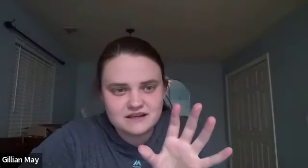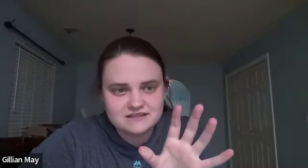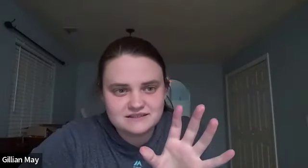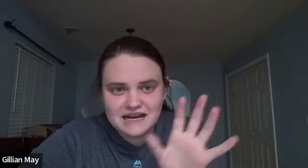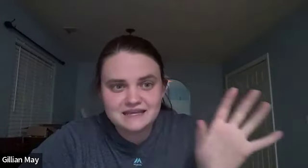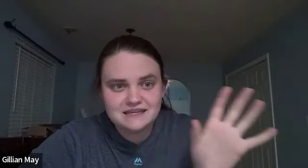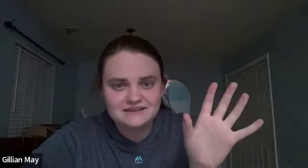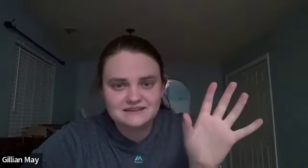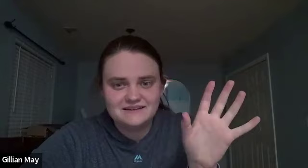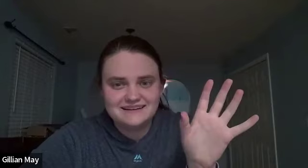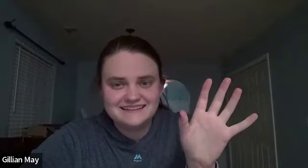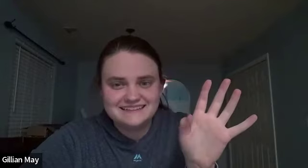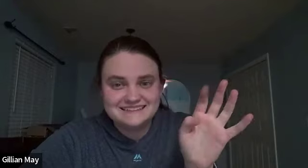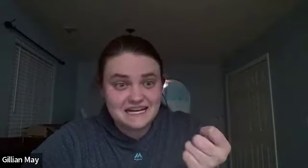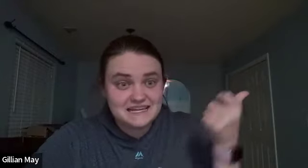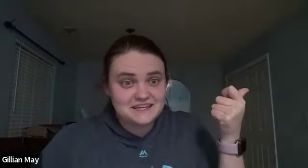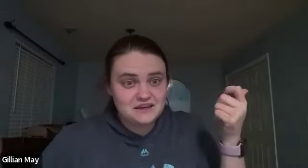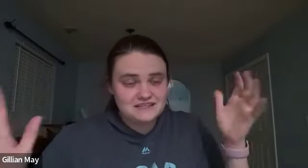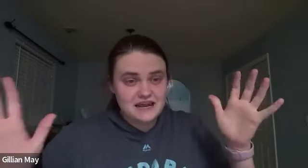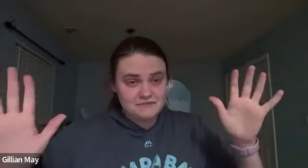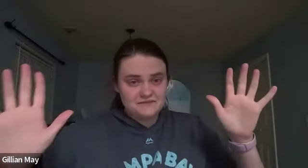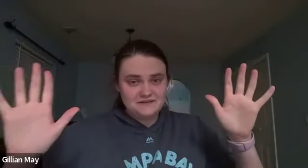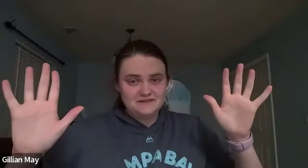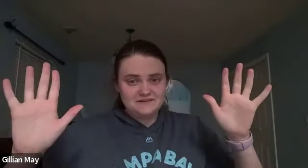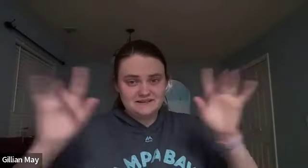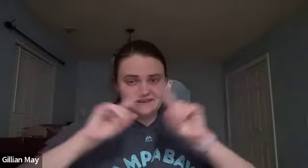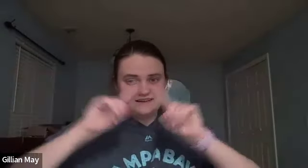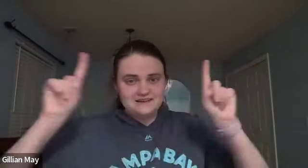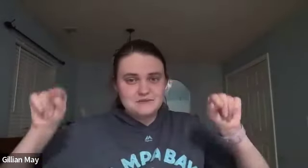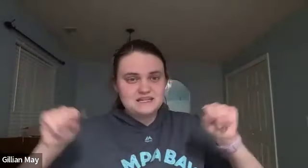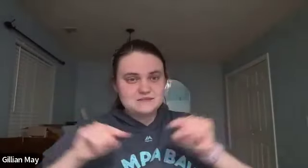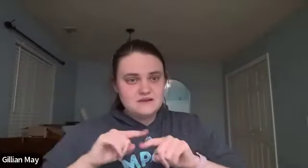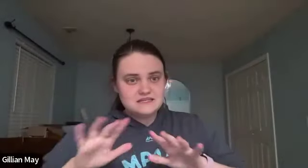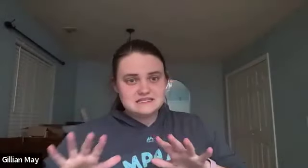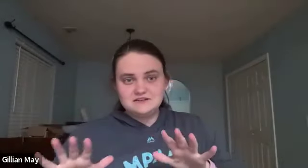ask. Oh, no. Okay. Did I kick? Want me to undo it? Am I in spotlight still?